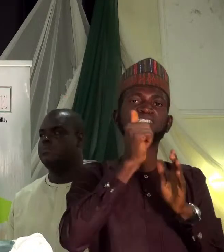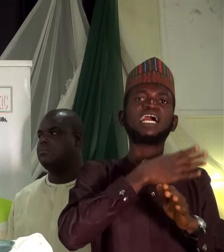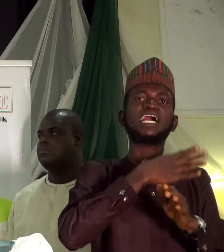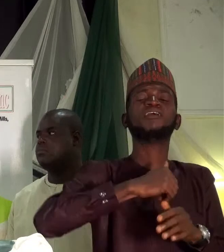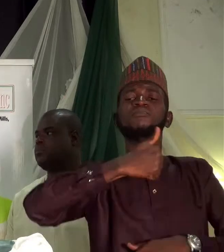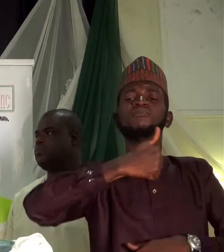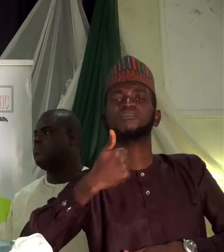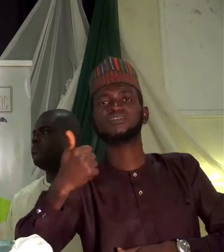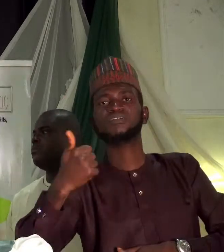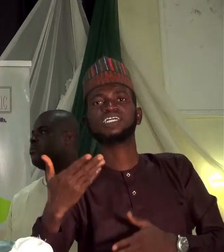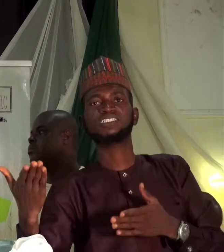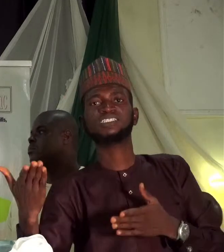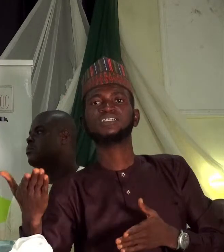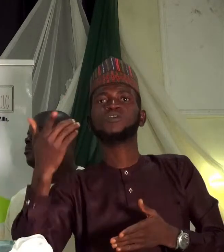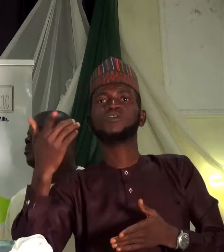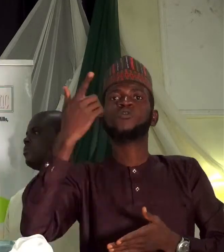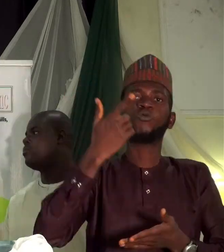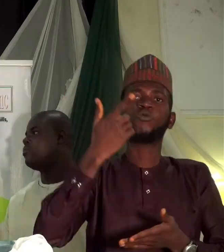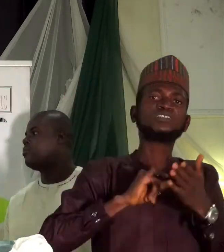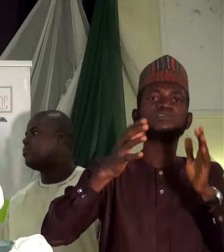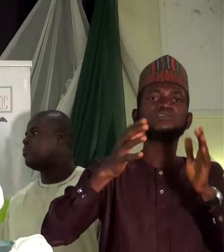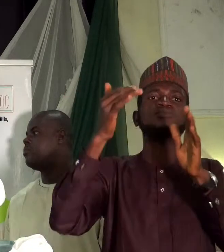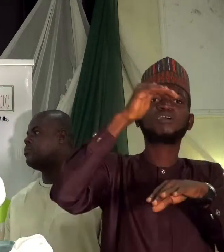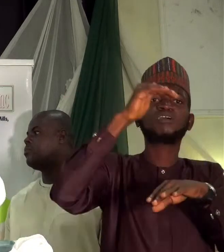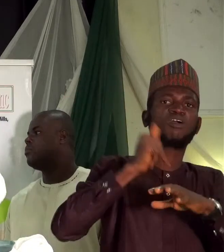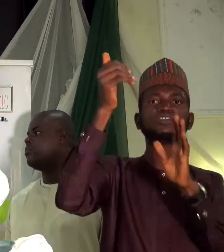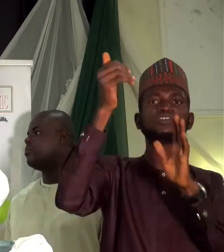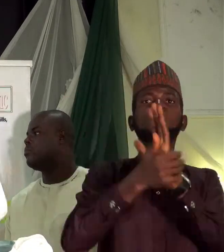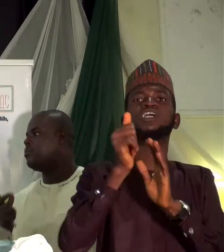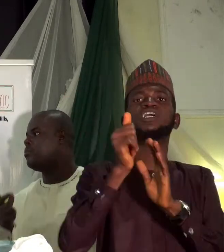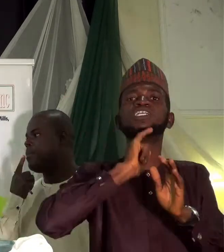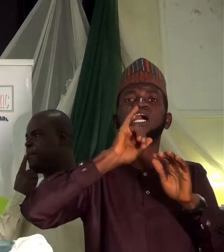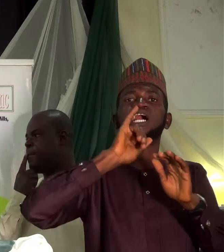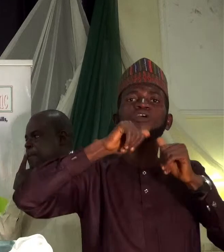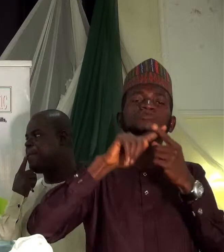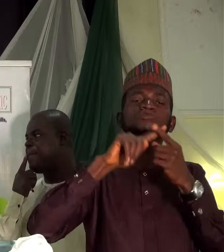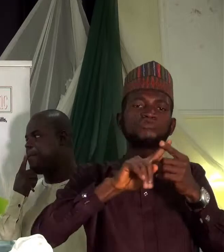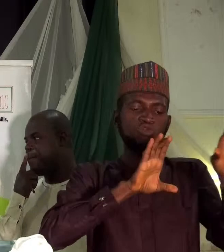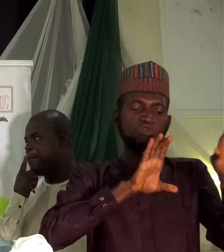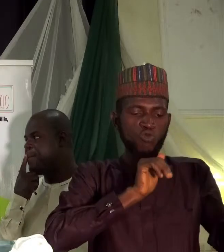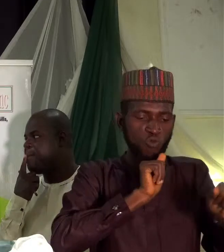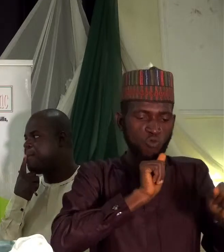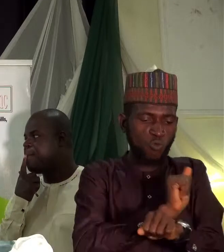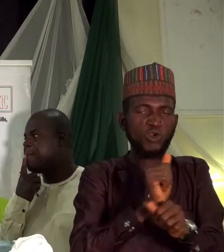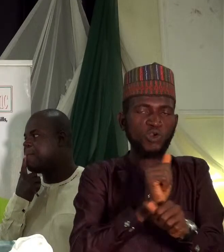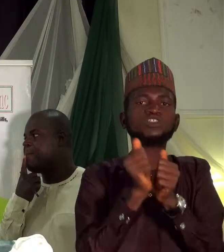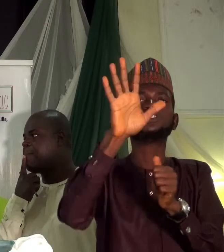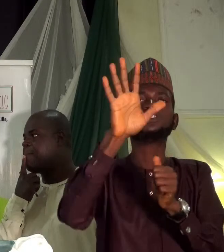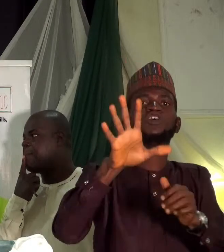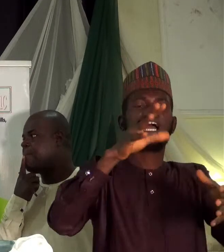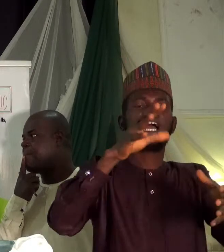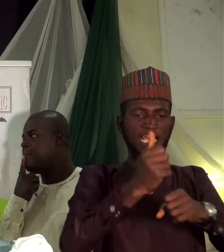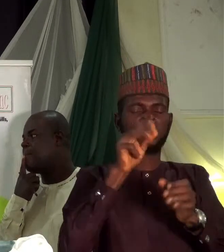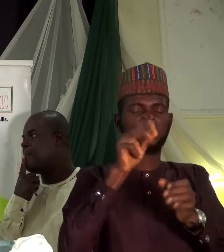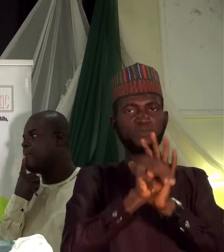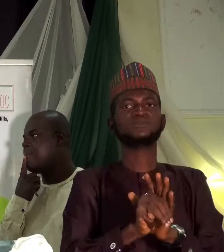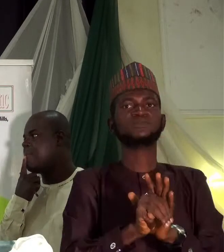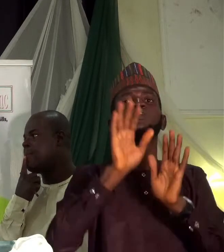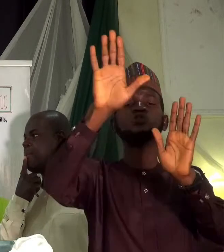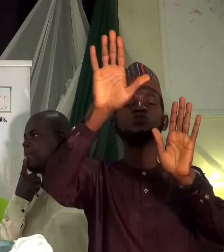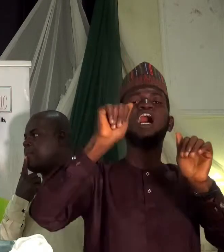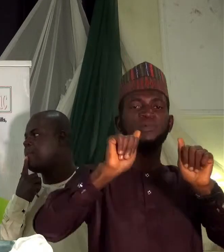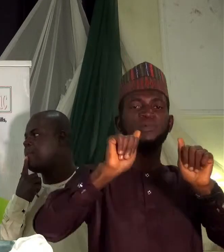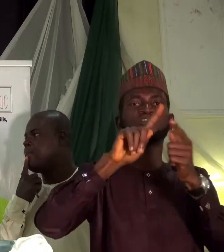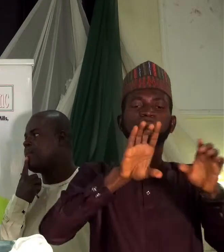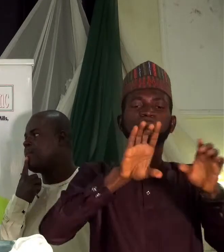forth. What is called competence has to do with accomplishment, your adeptness. Your ability to be able to do